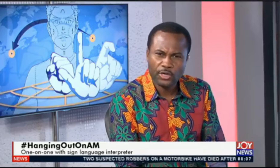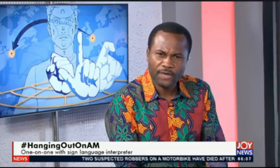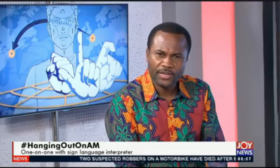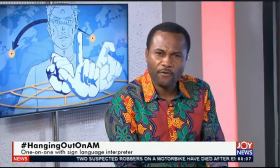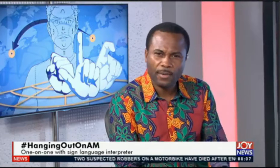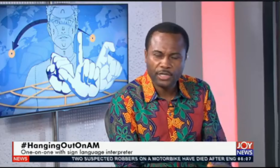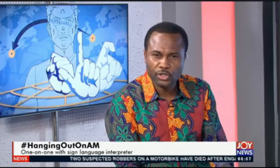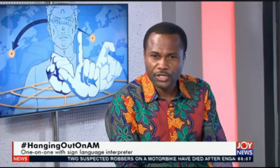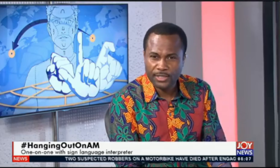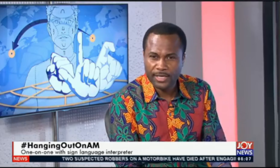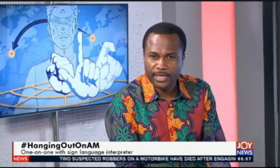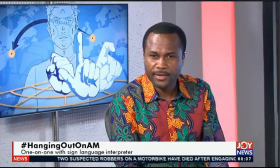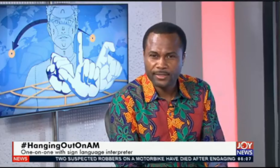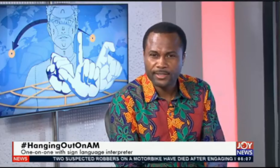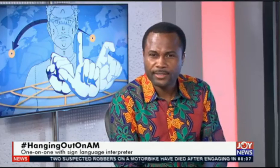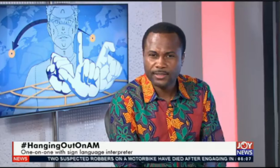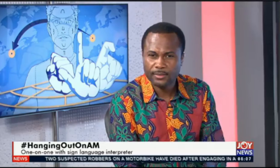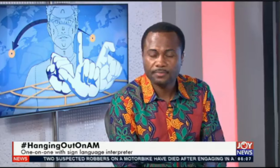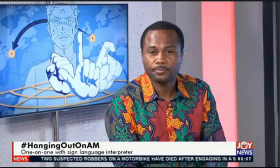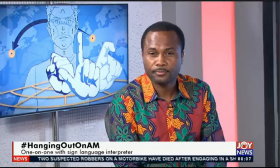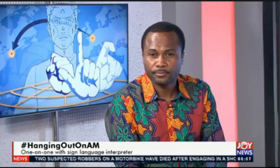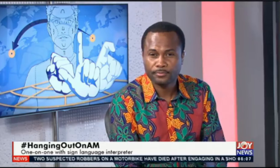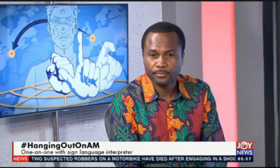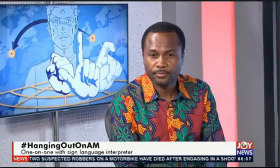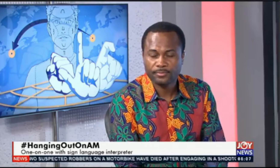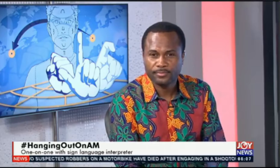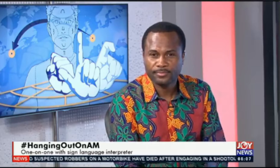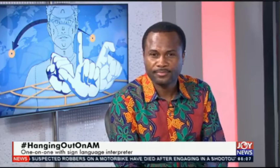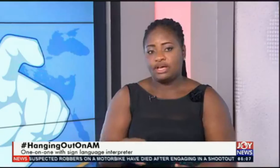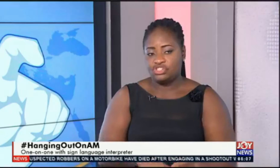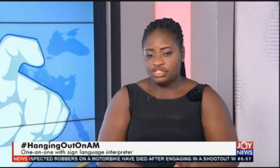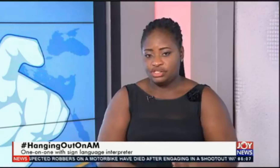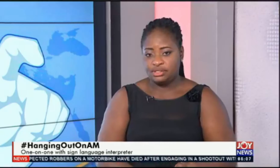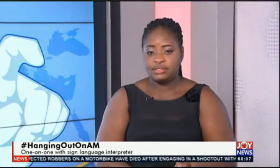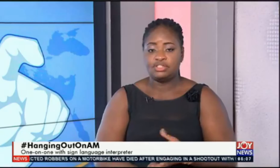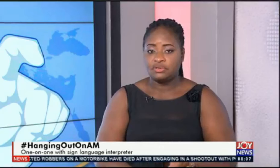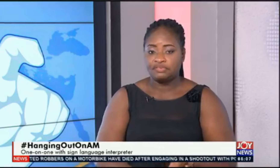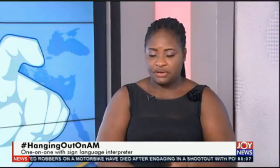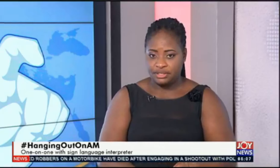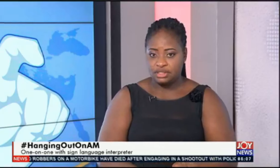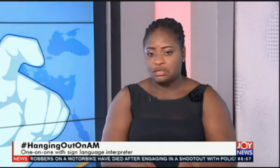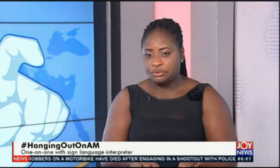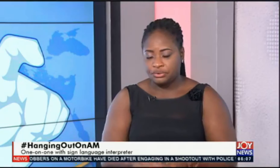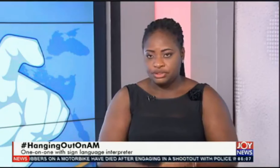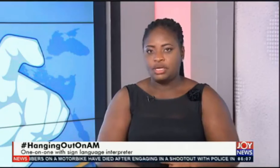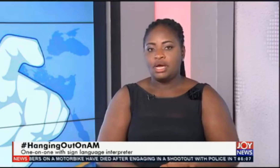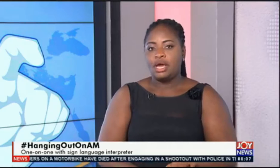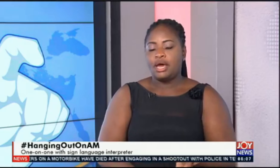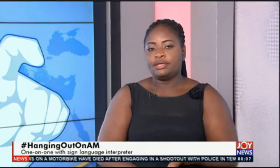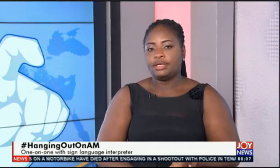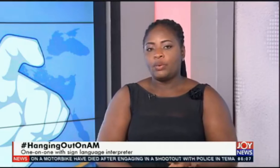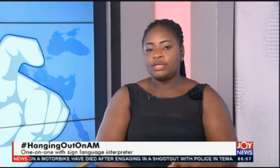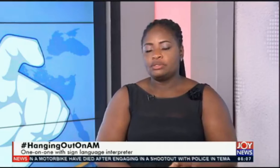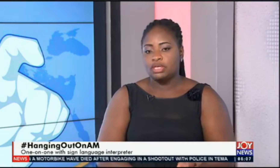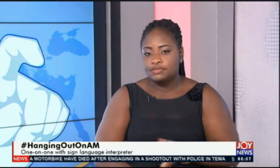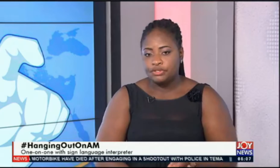did you have any formal education then in it? Yes, we started the basics at church, that is Church of Christ in Sound Road. And